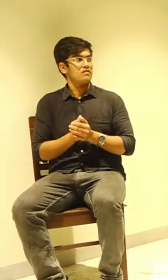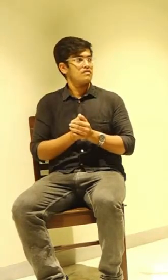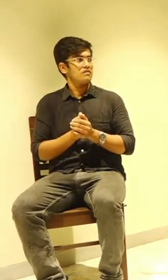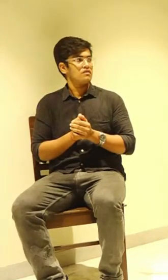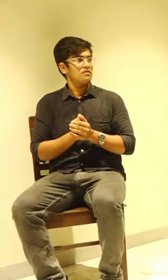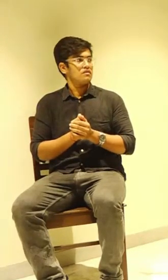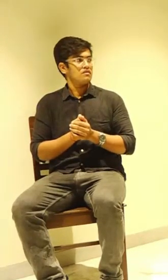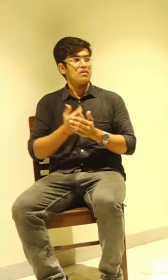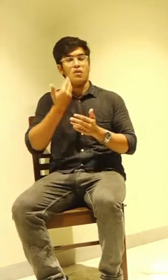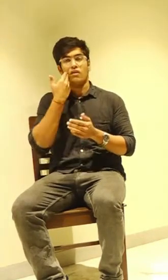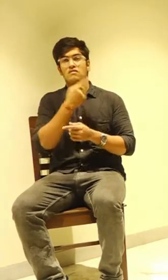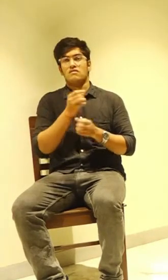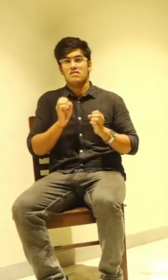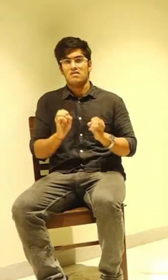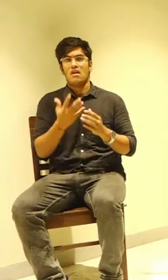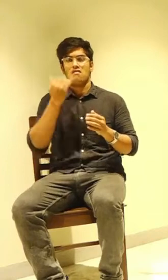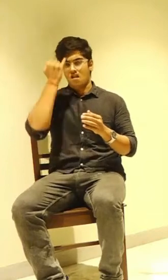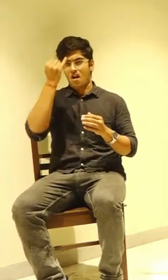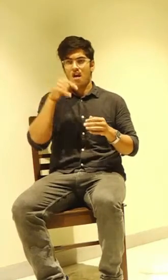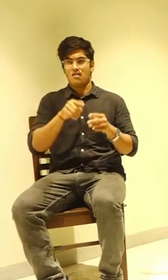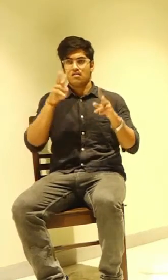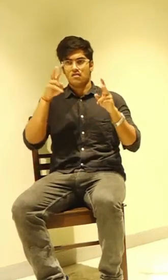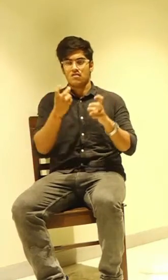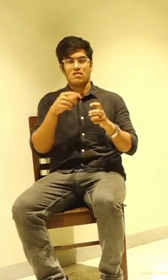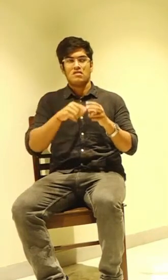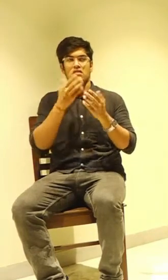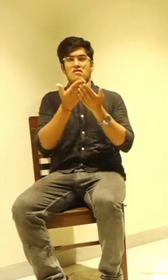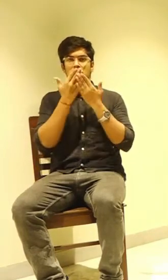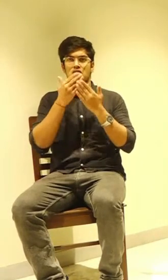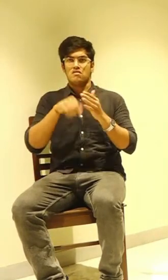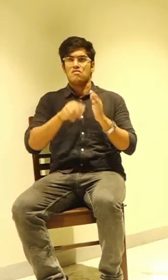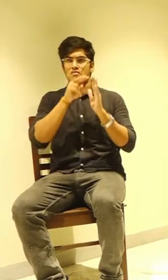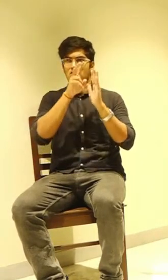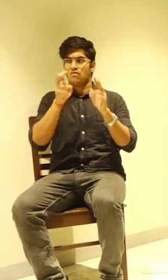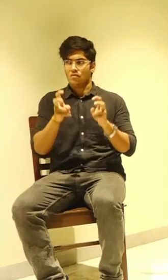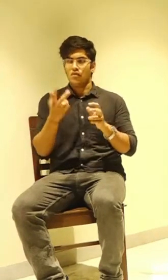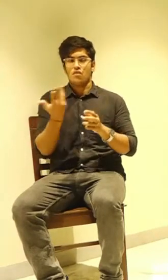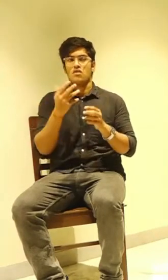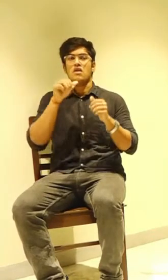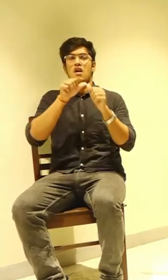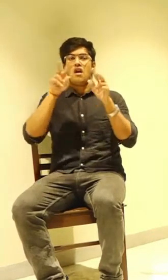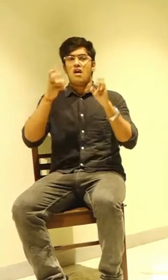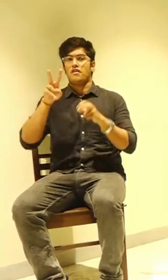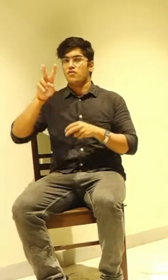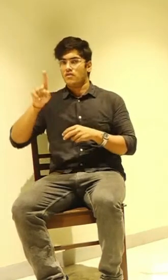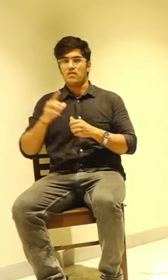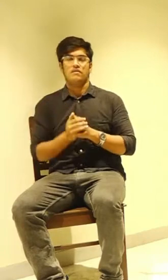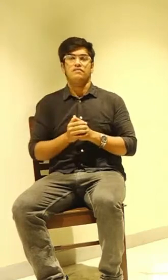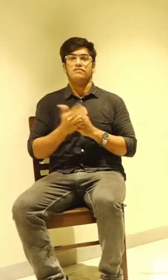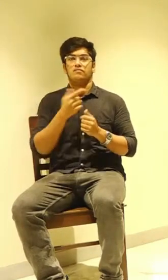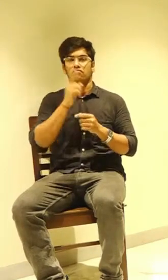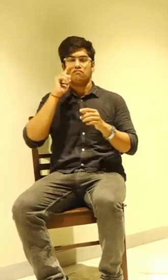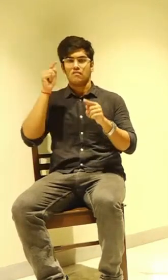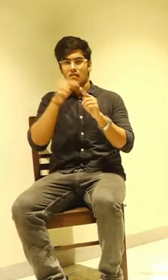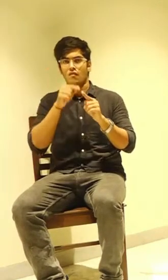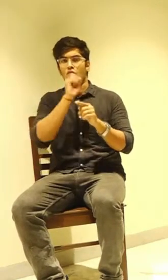when you came up with this idea of studying this particular subject, Article 21, and you came at it with the approach that you